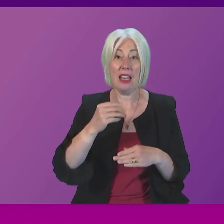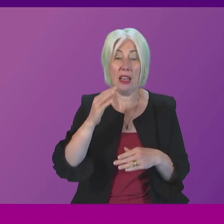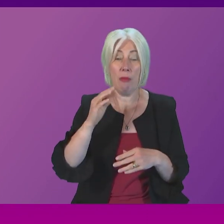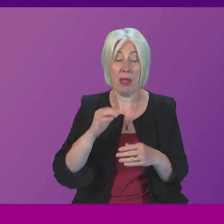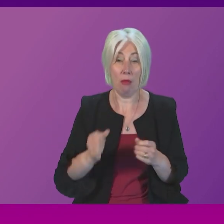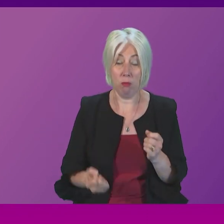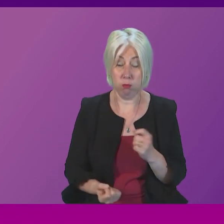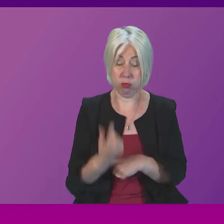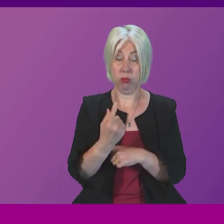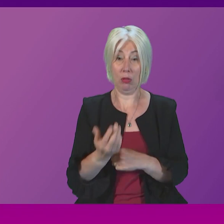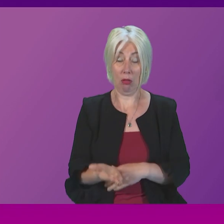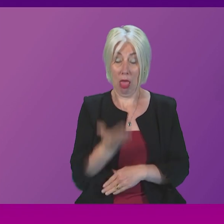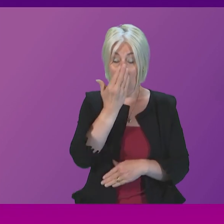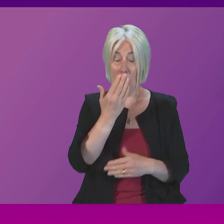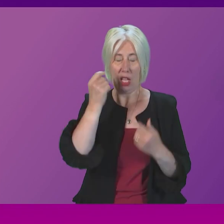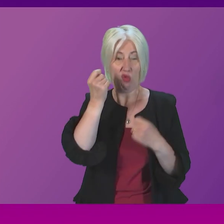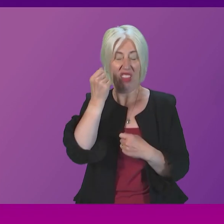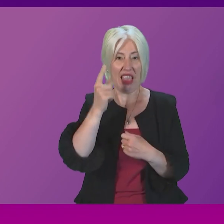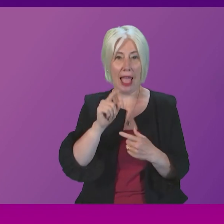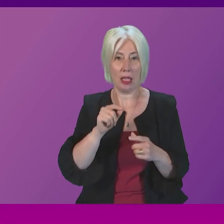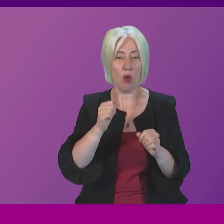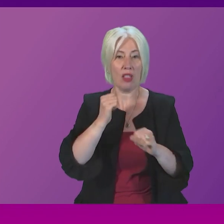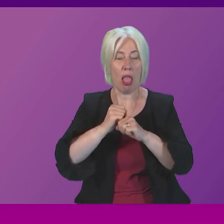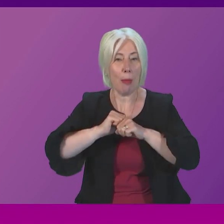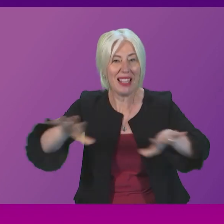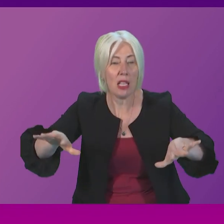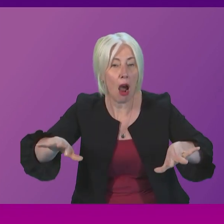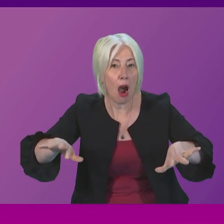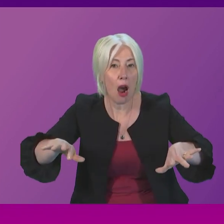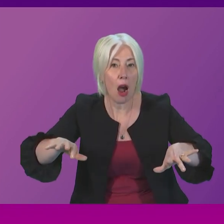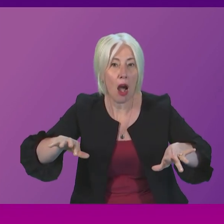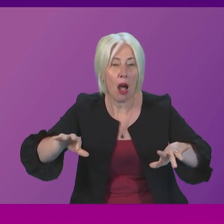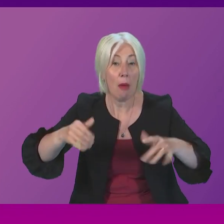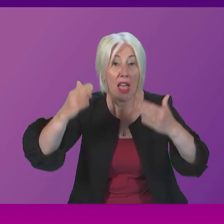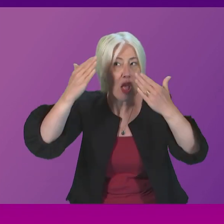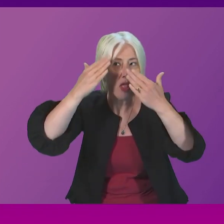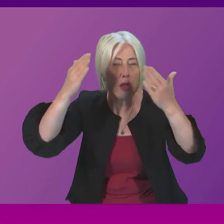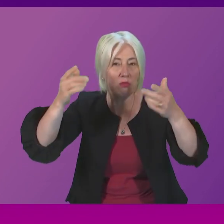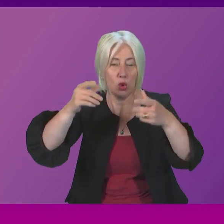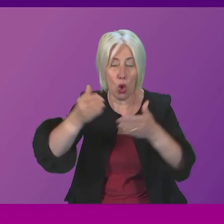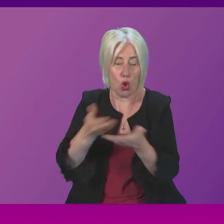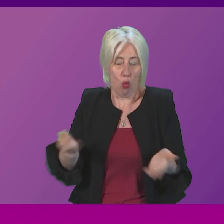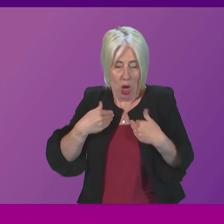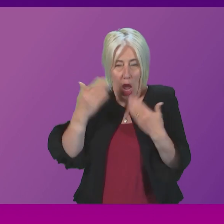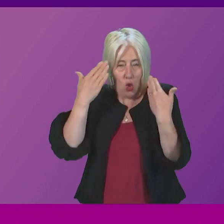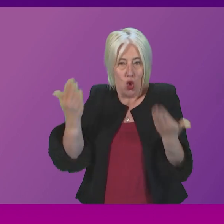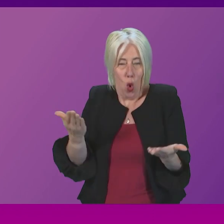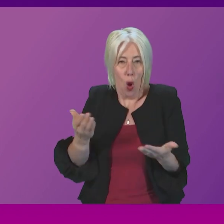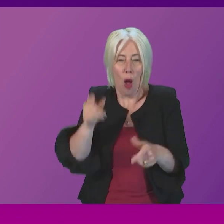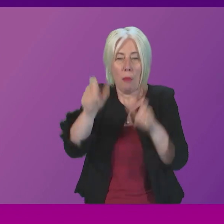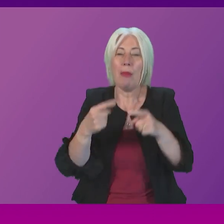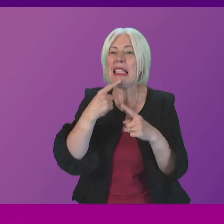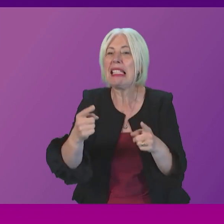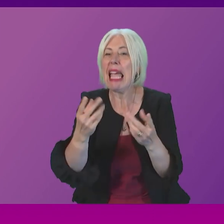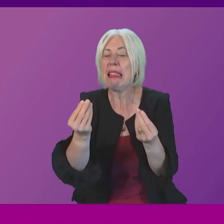coming. Because, of course, the media then, often very anonymous, you know, people sort of say things that are